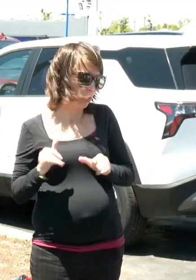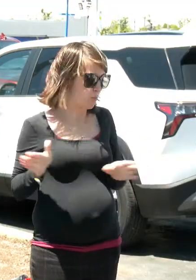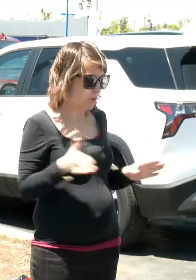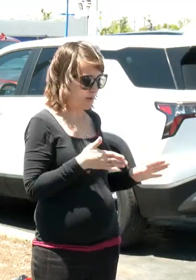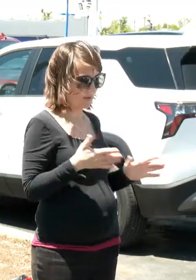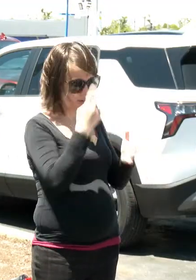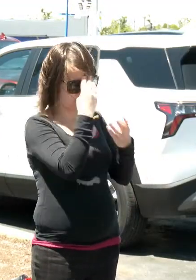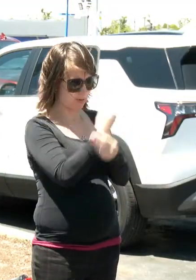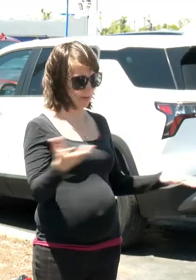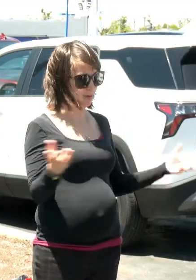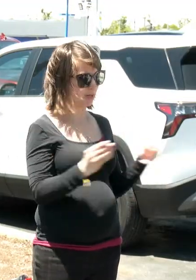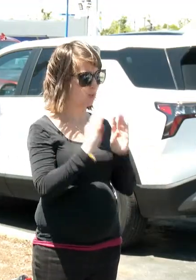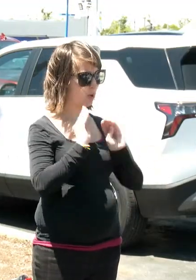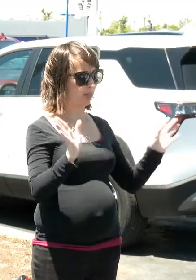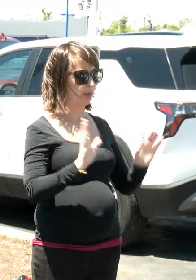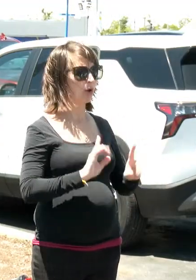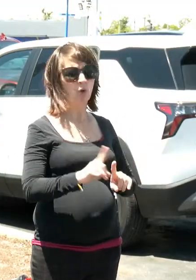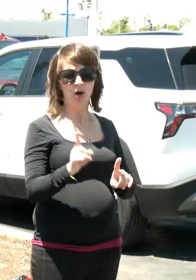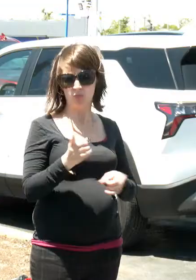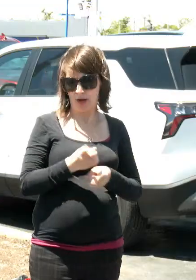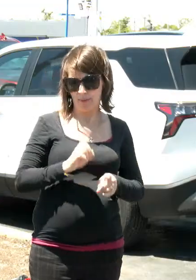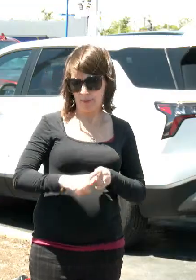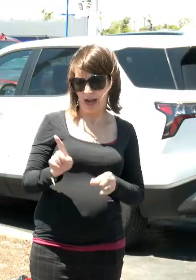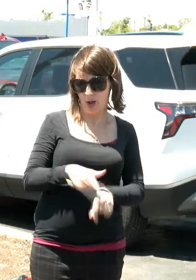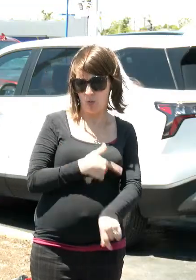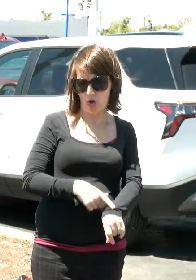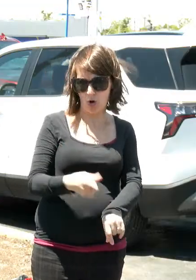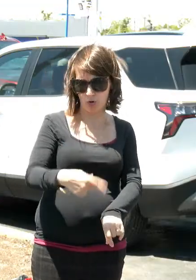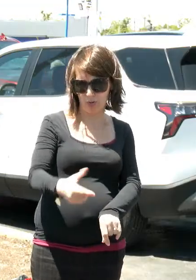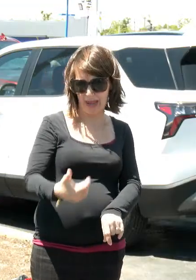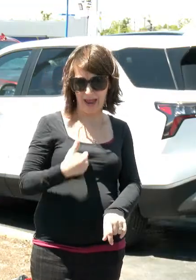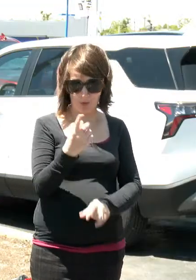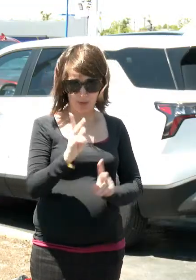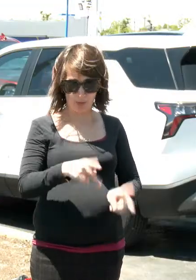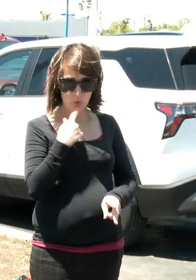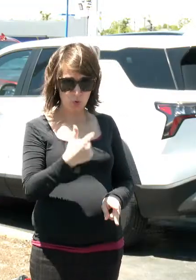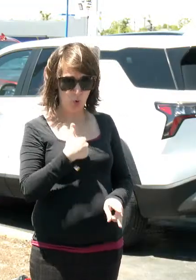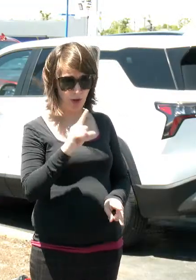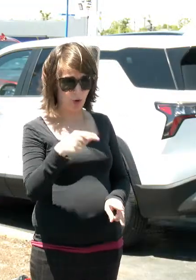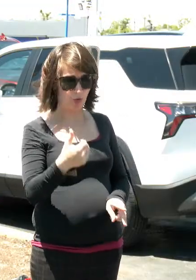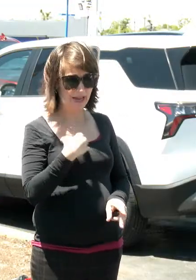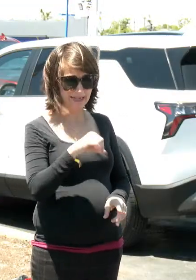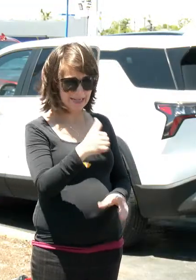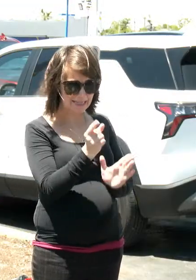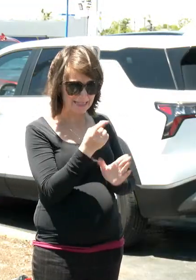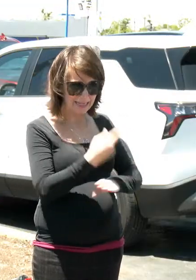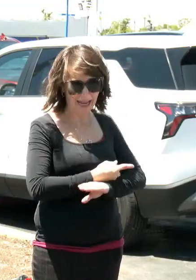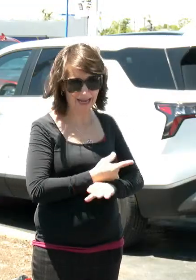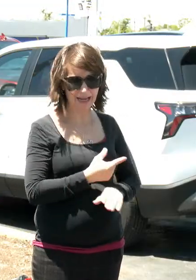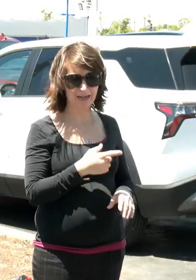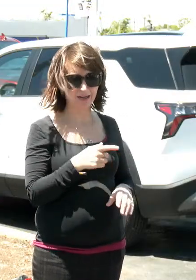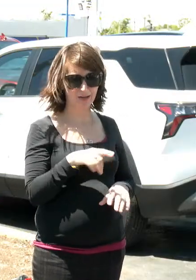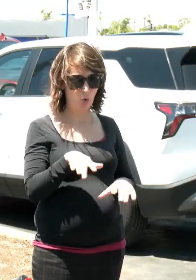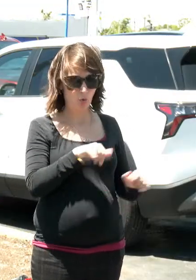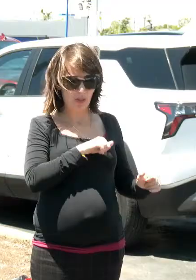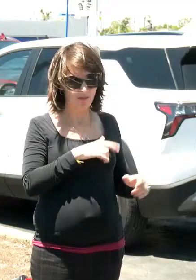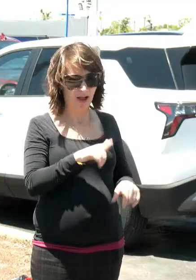clear to folks. How long do they have though? One person told me they thought they only had 10 days. To get out.